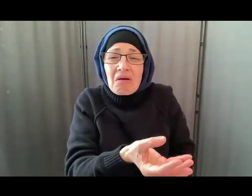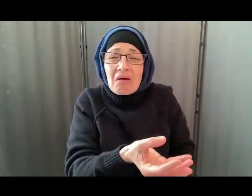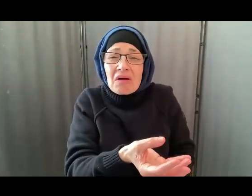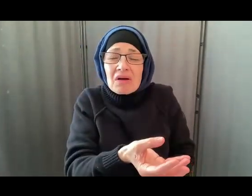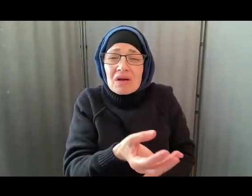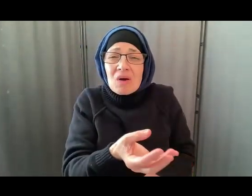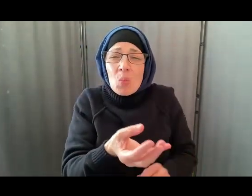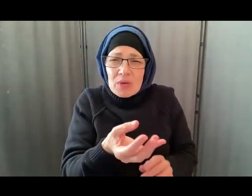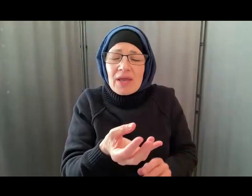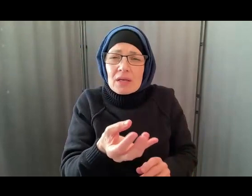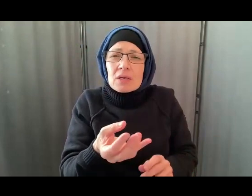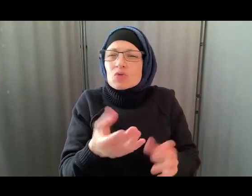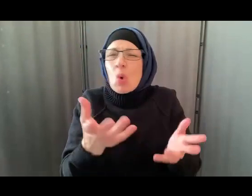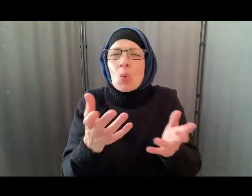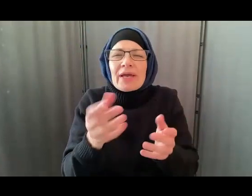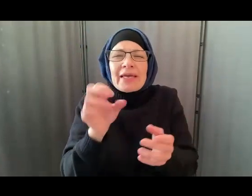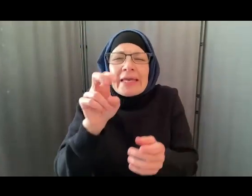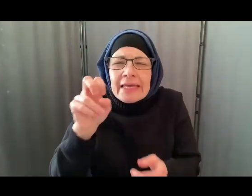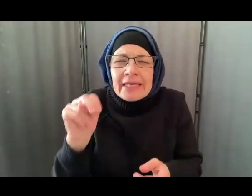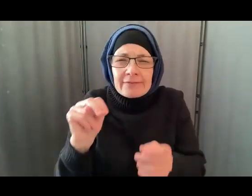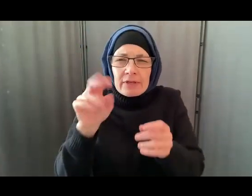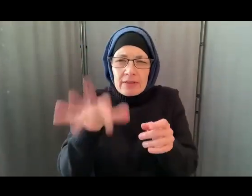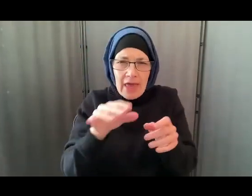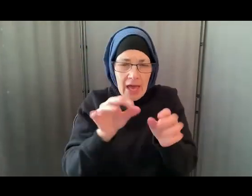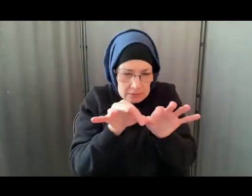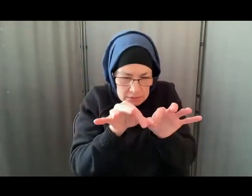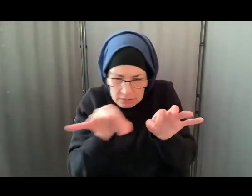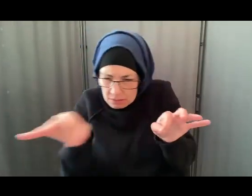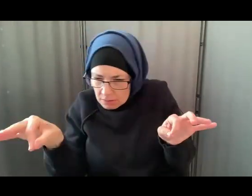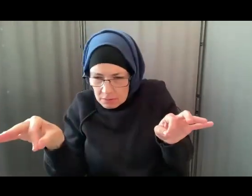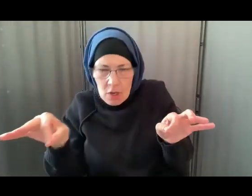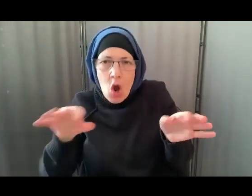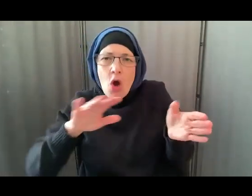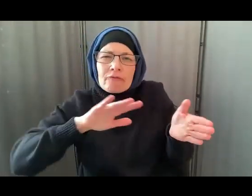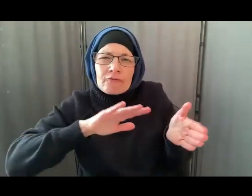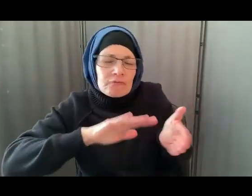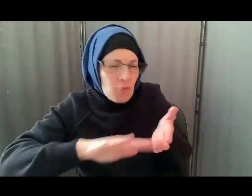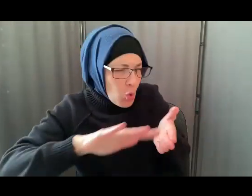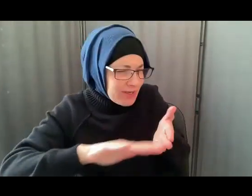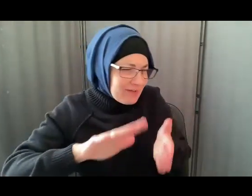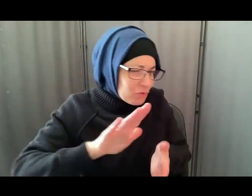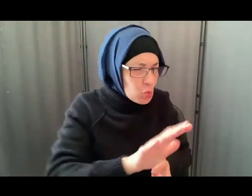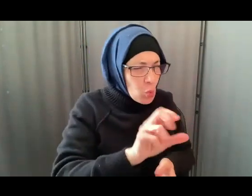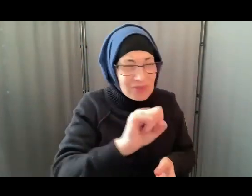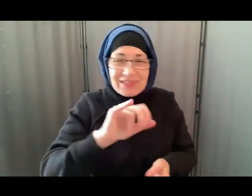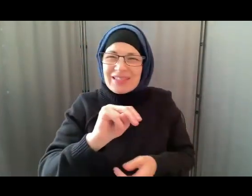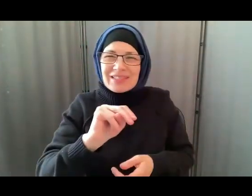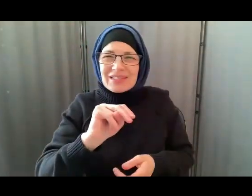even, you know, the statement of forgiveness is given by Allah